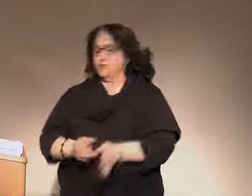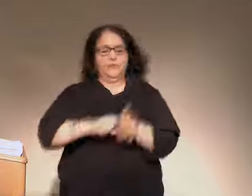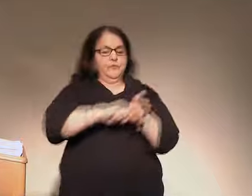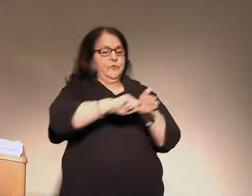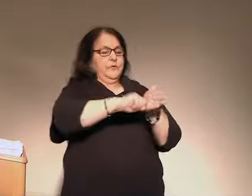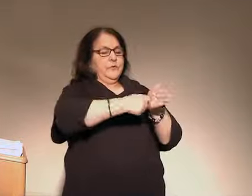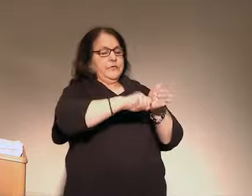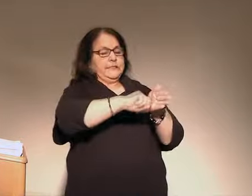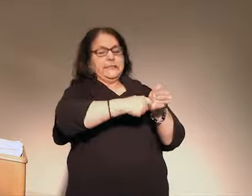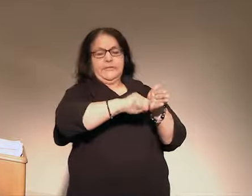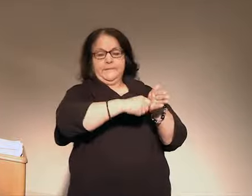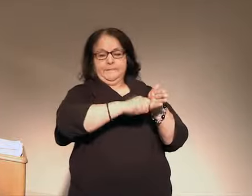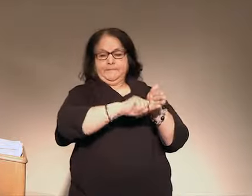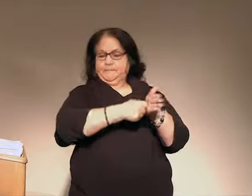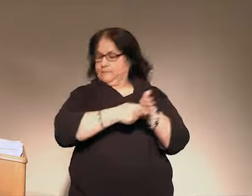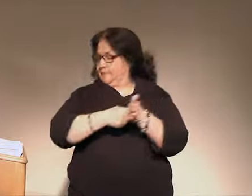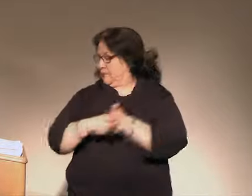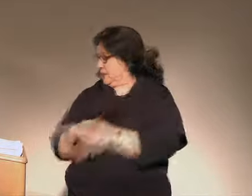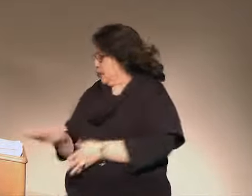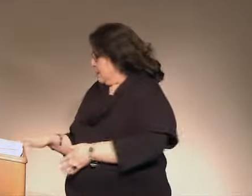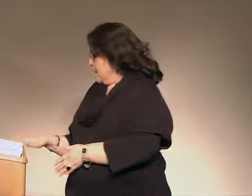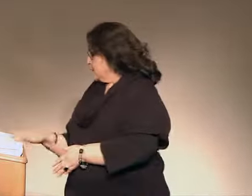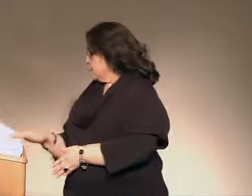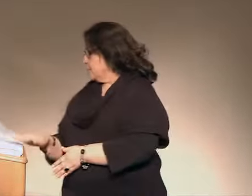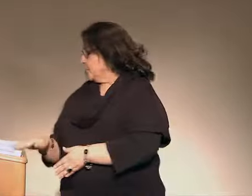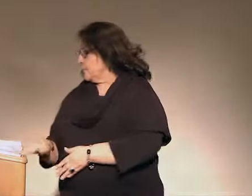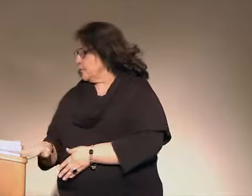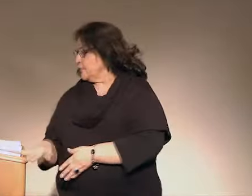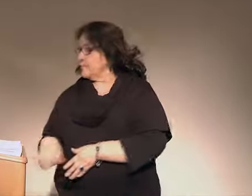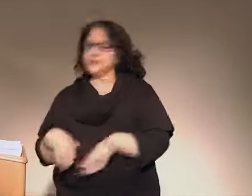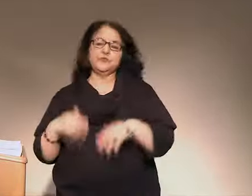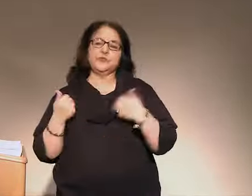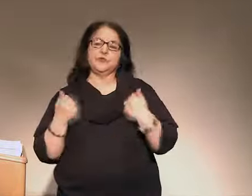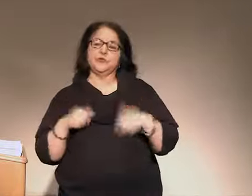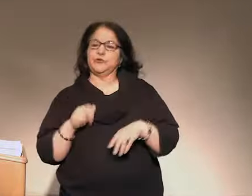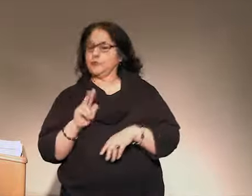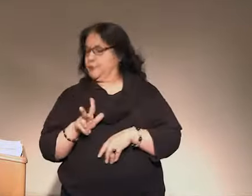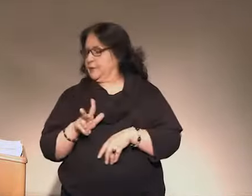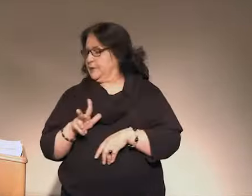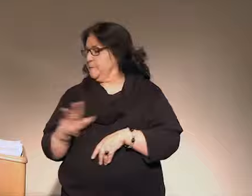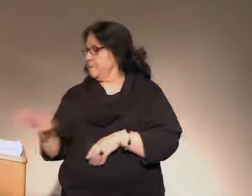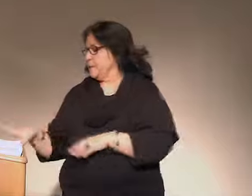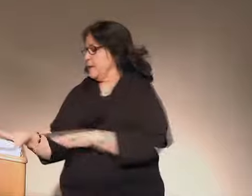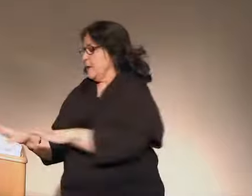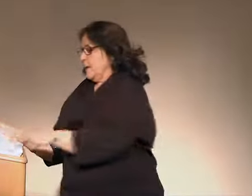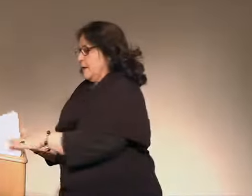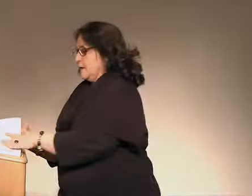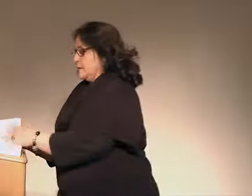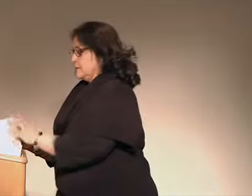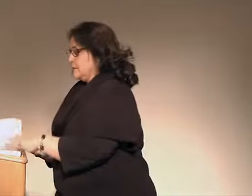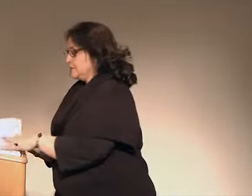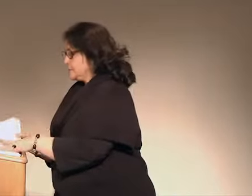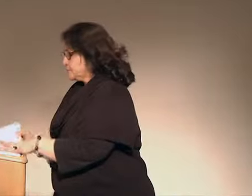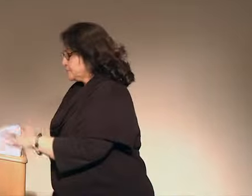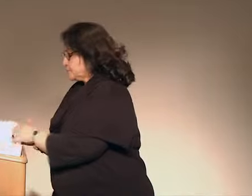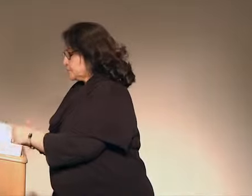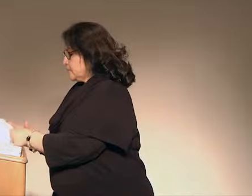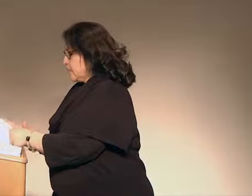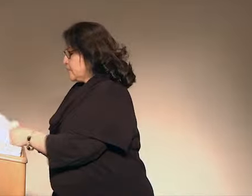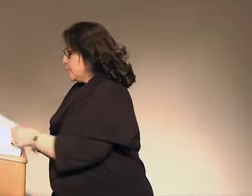row is key. So we have finished with Unit 3, and the